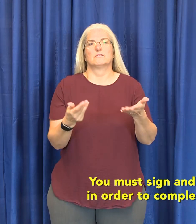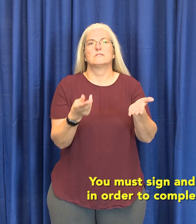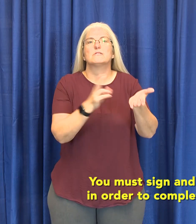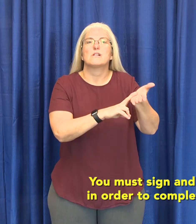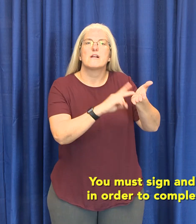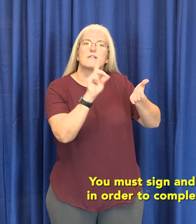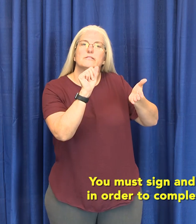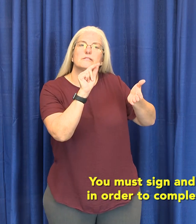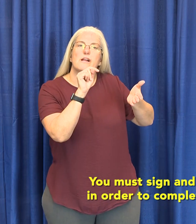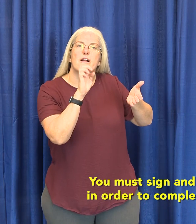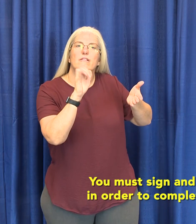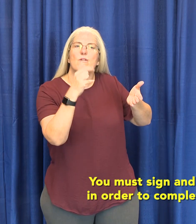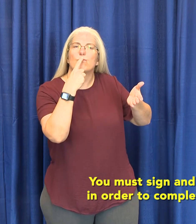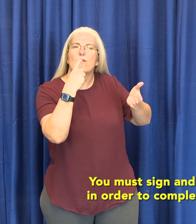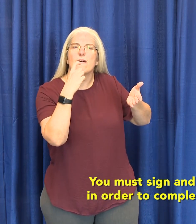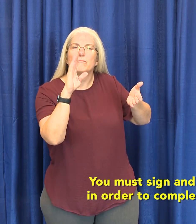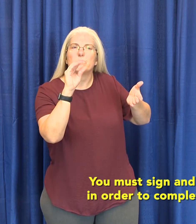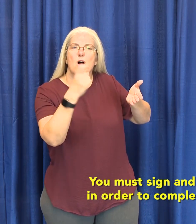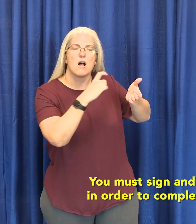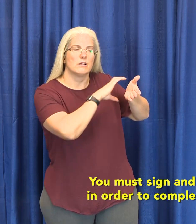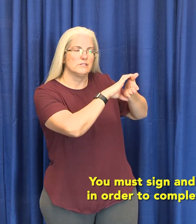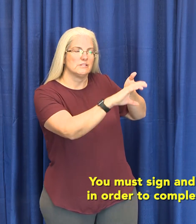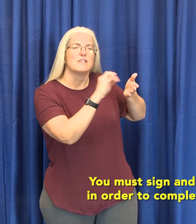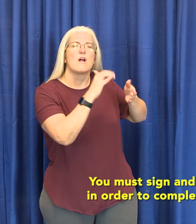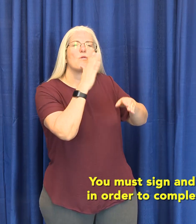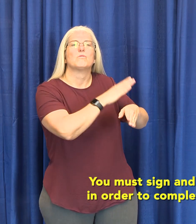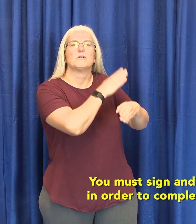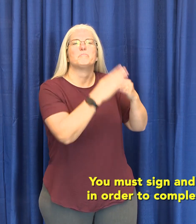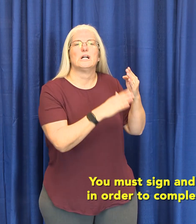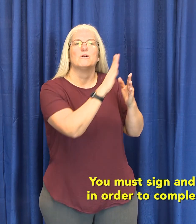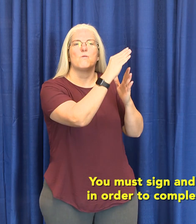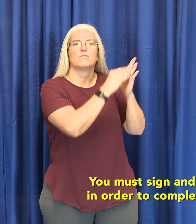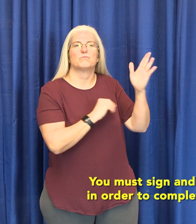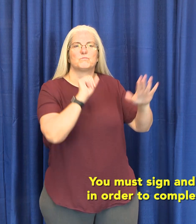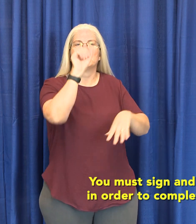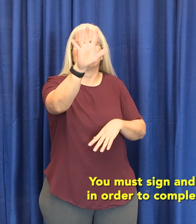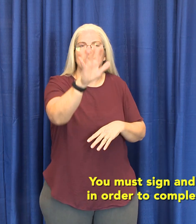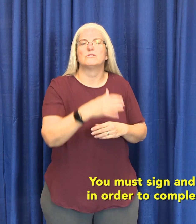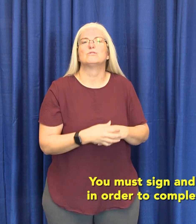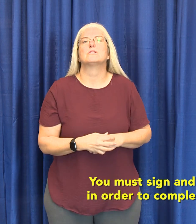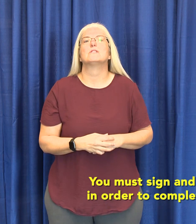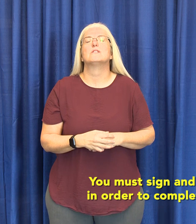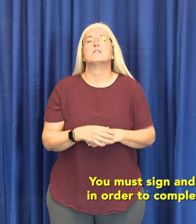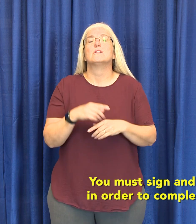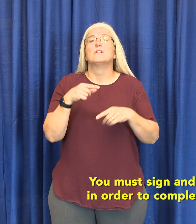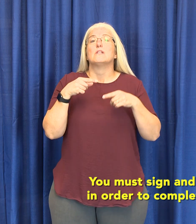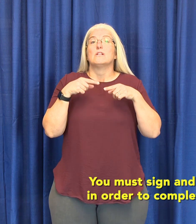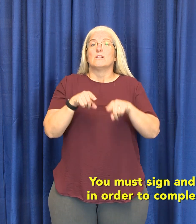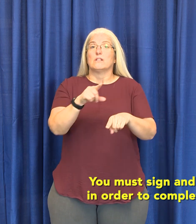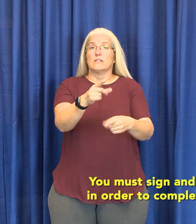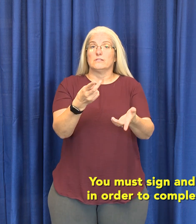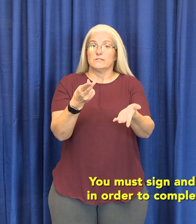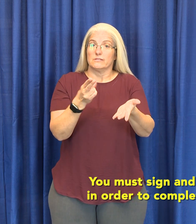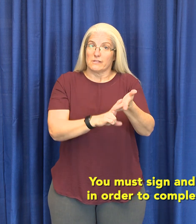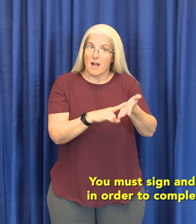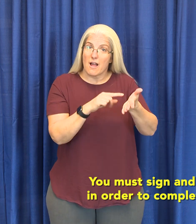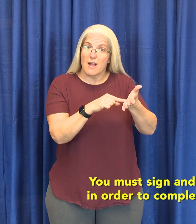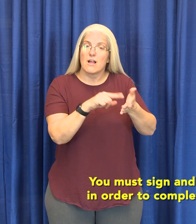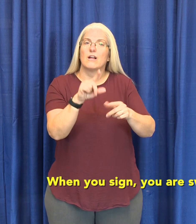You must sign and date in the red box in order to complete your registration. When you